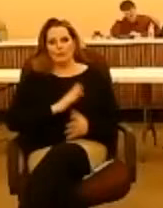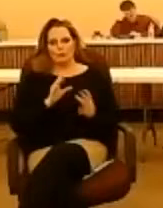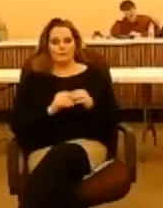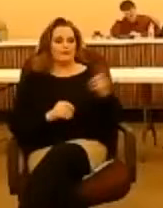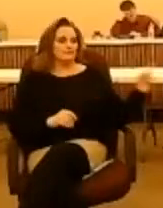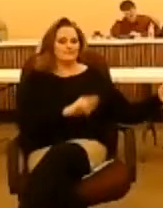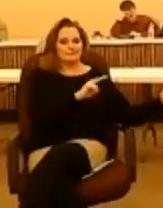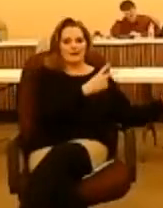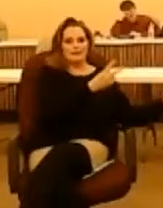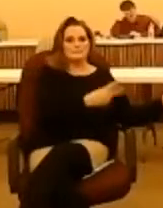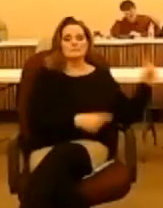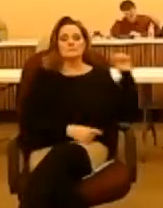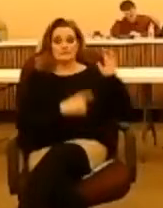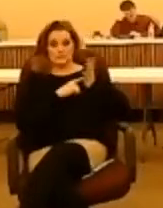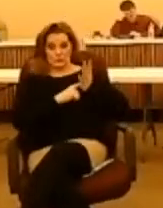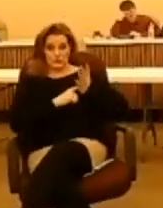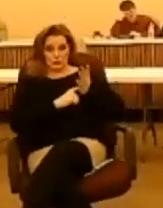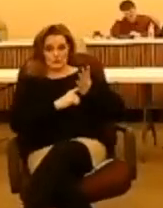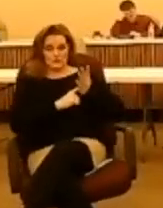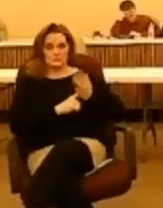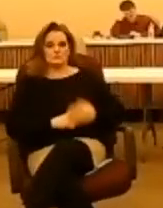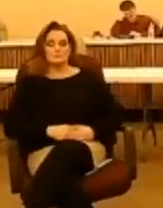Second. Any discussion?